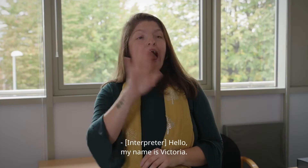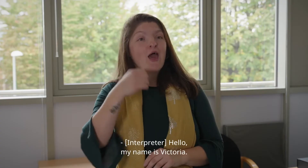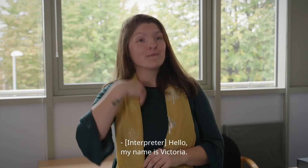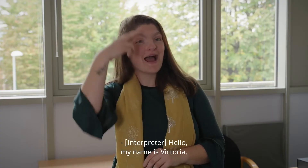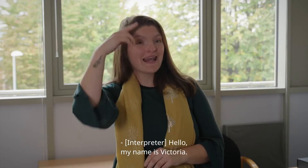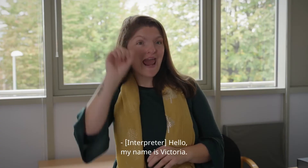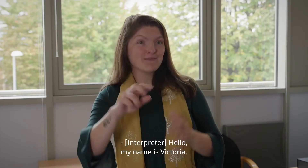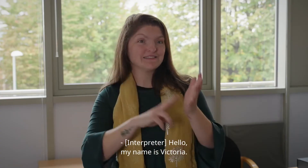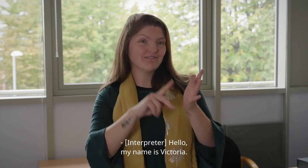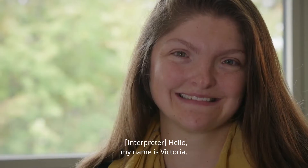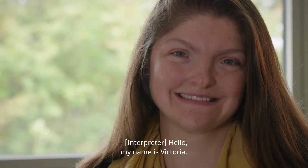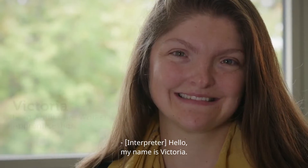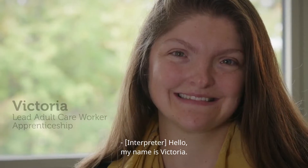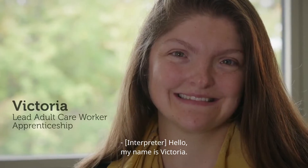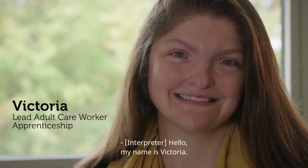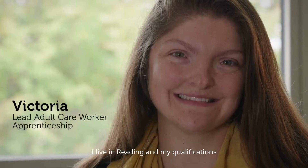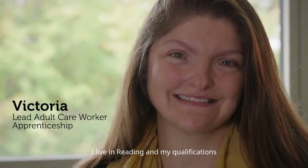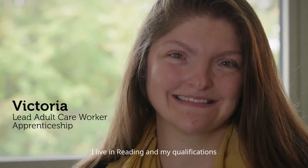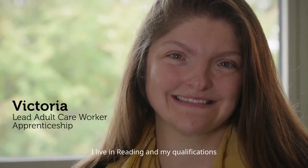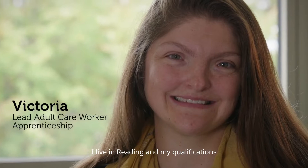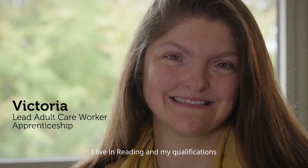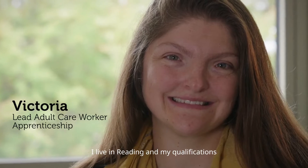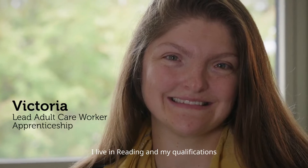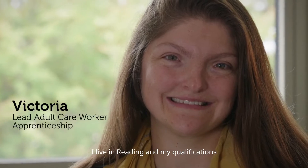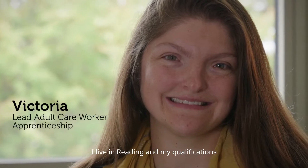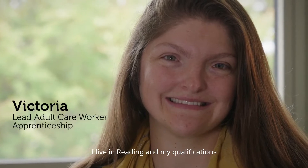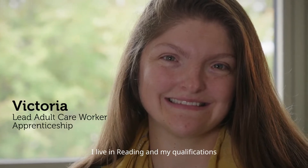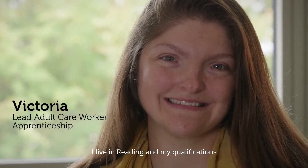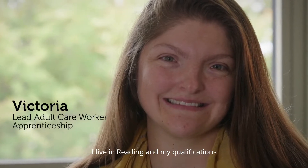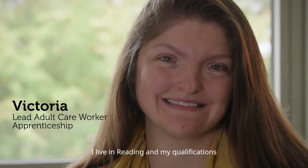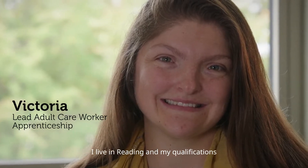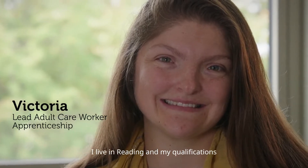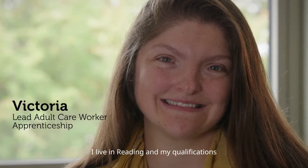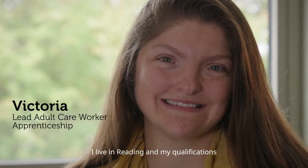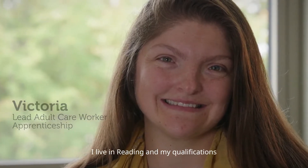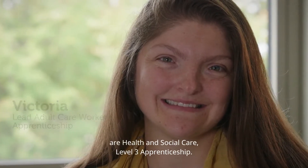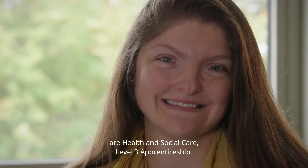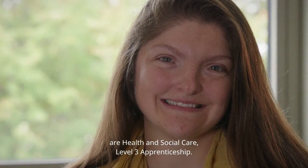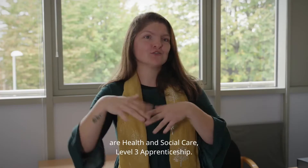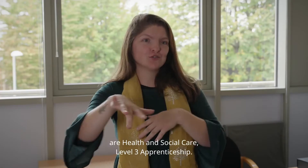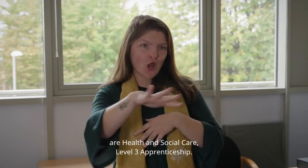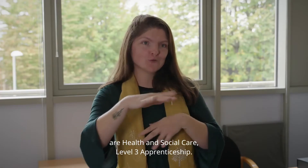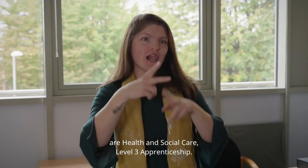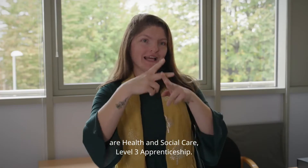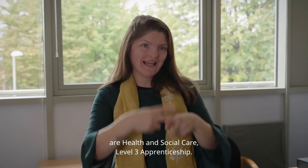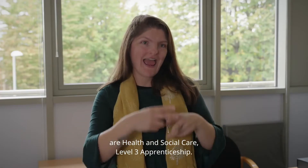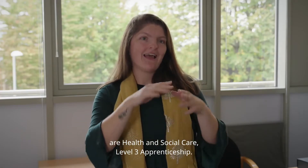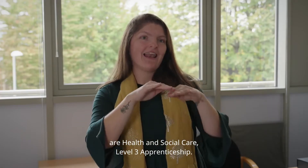Hello, my name is Victoria. I live in Reading and my qualifications are health and social care